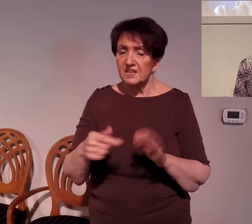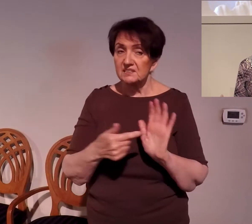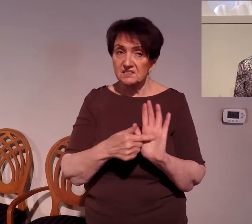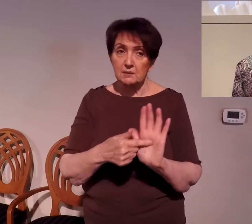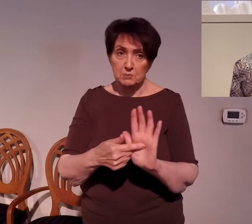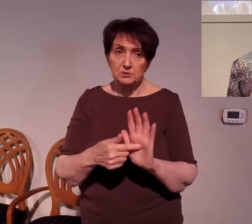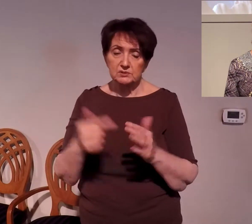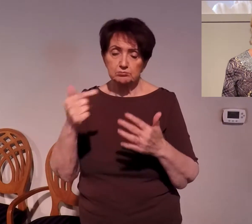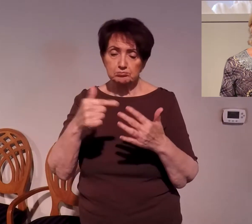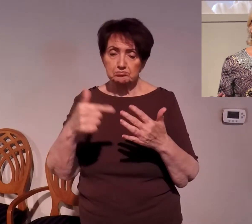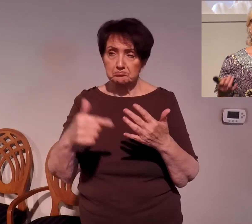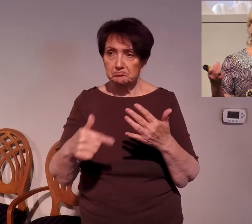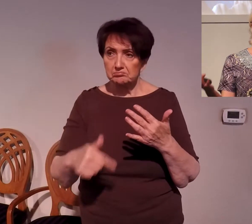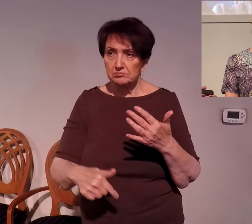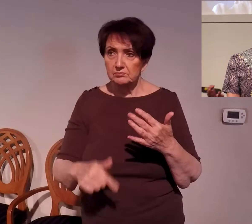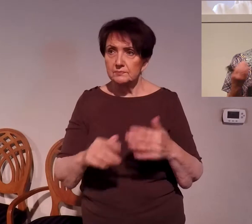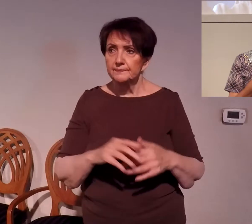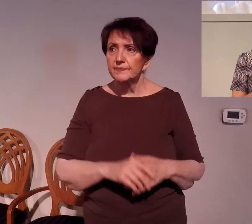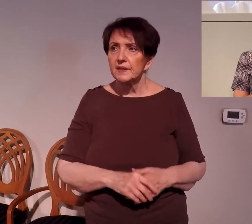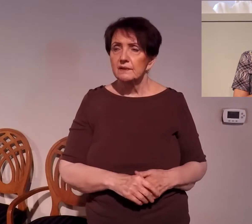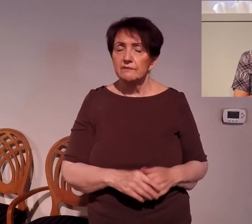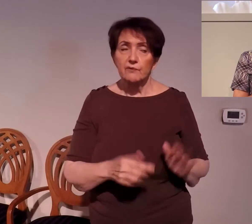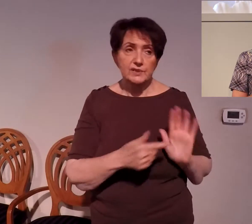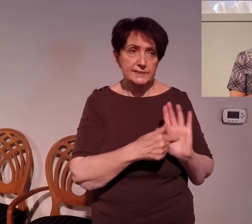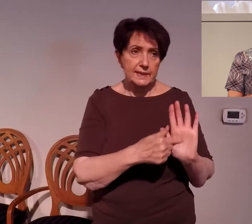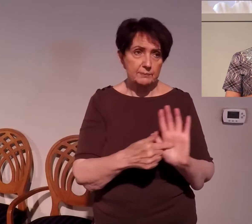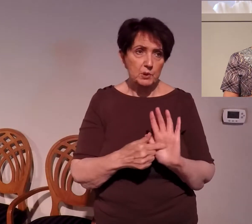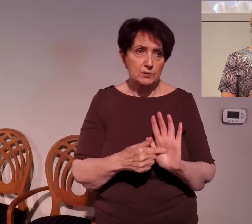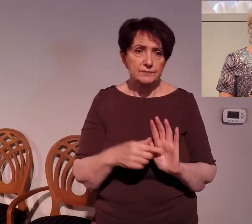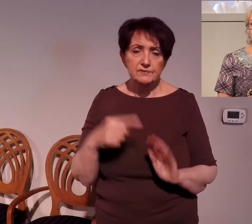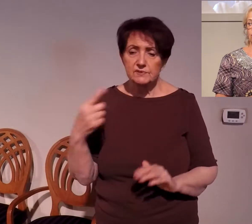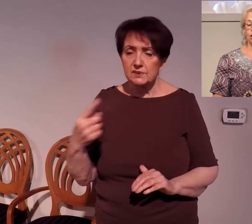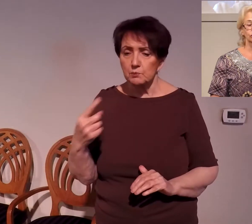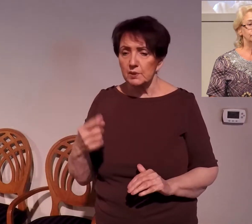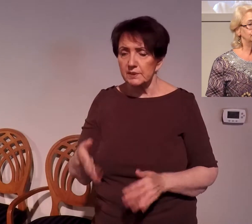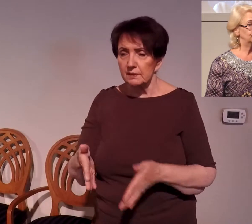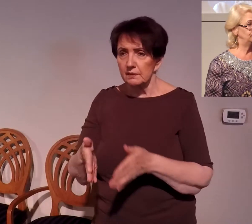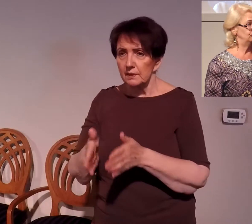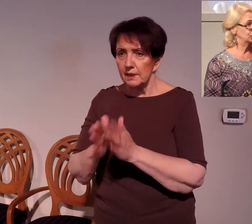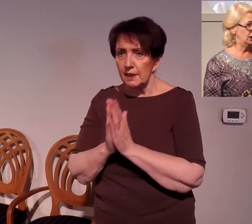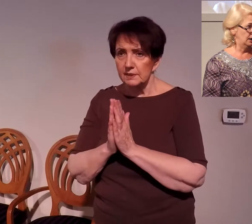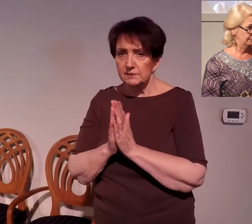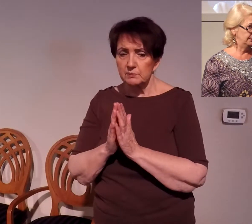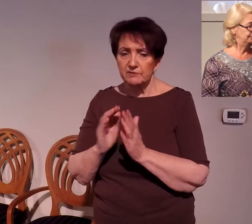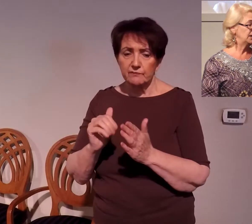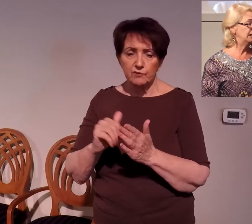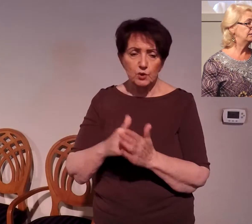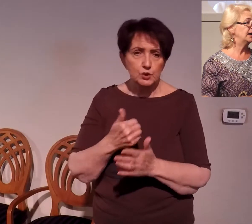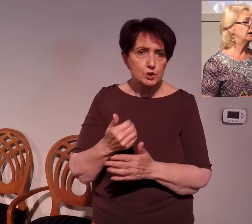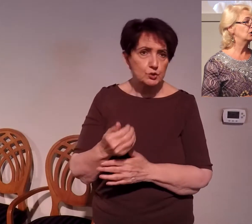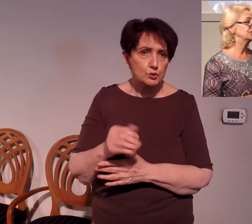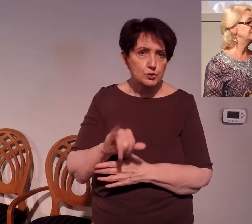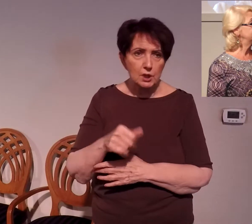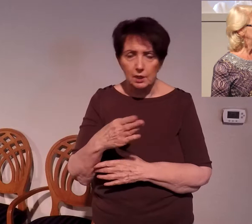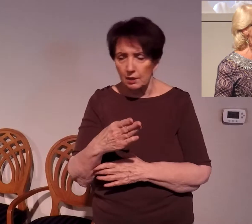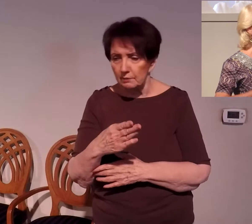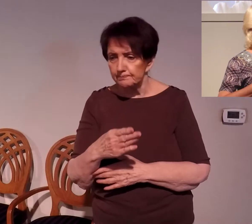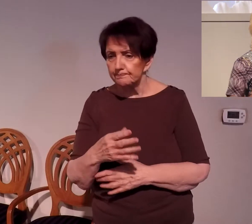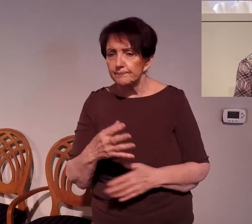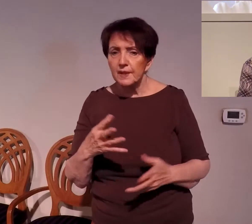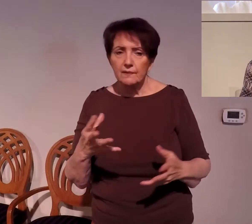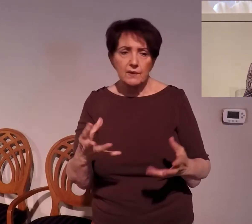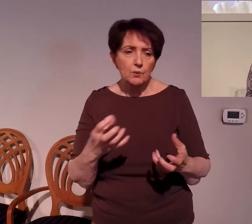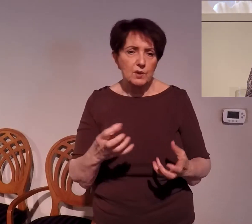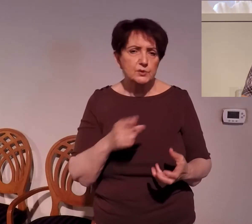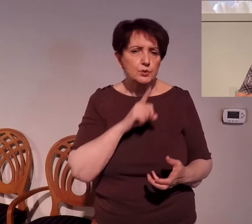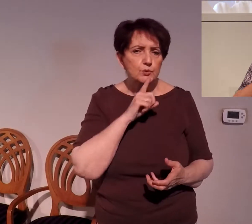examples for myself. So for instance, when somebody comes to me and they are looking for a new job and they are seeking to